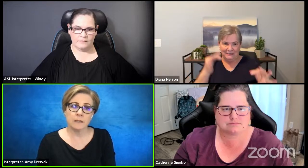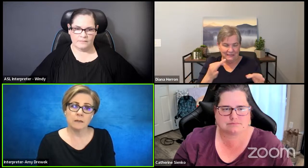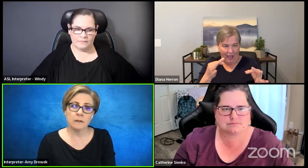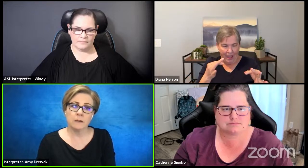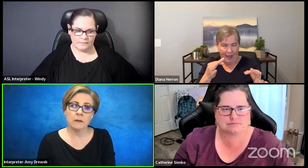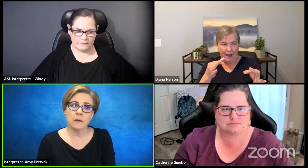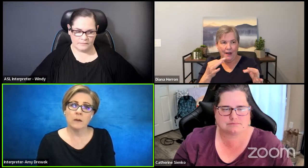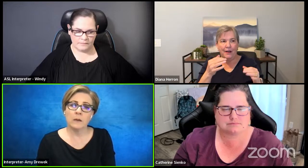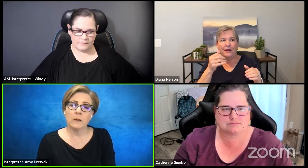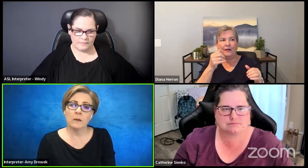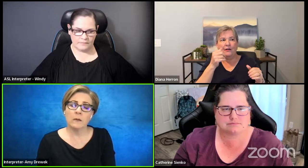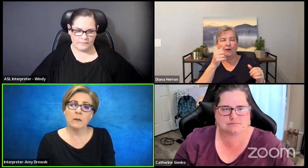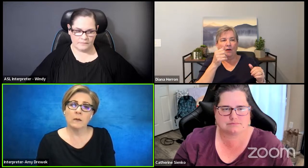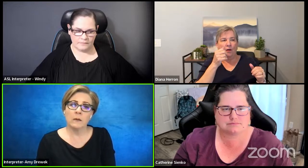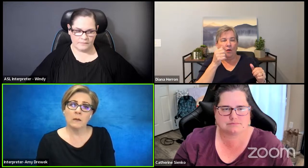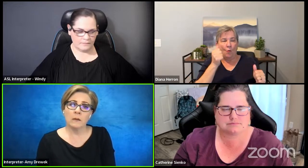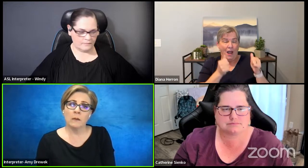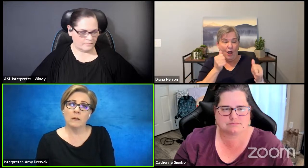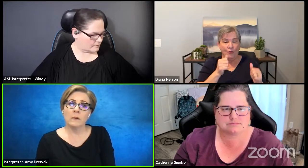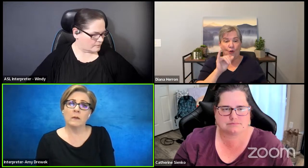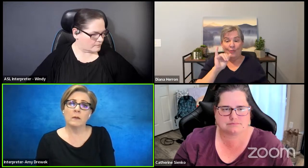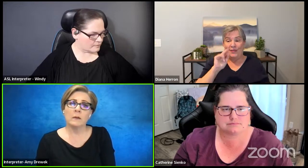then secondly,